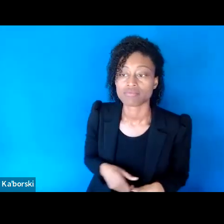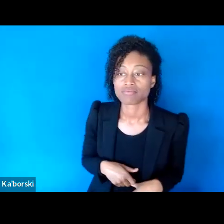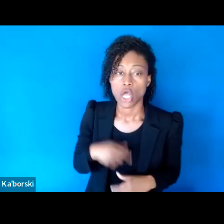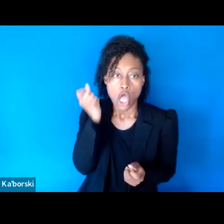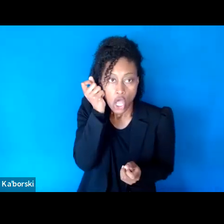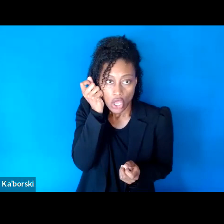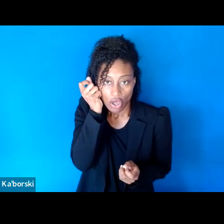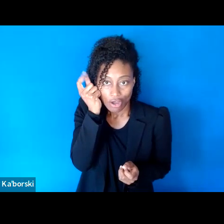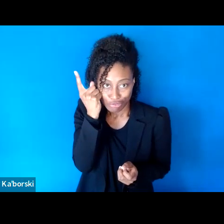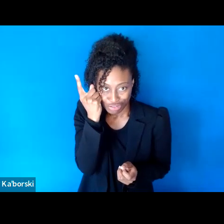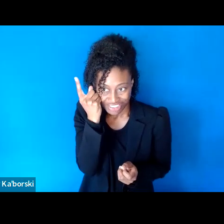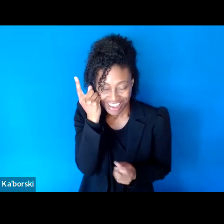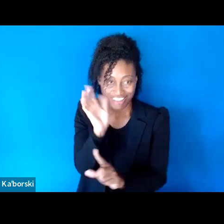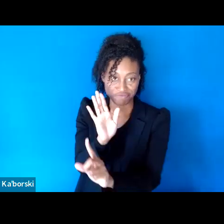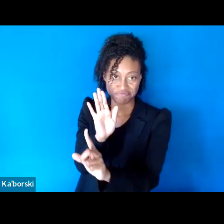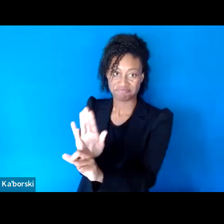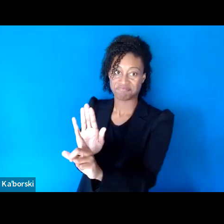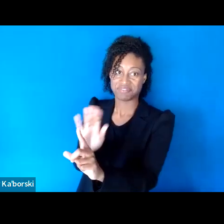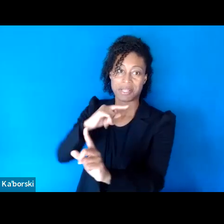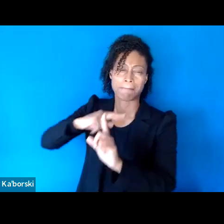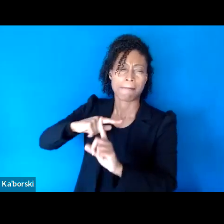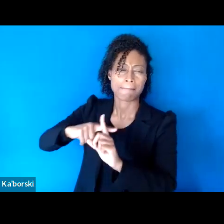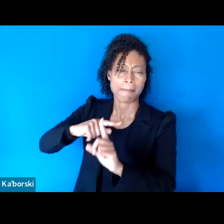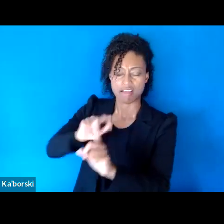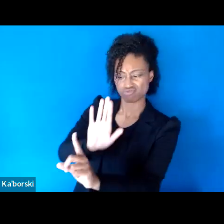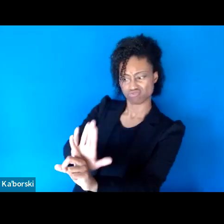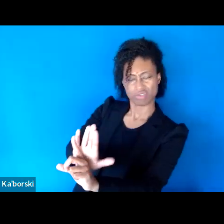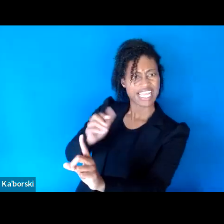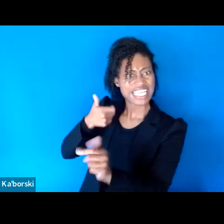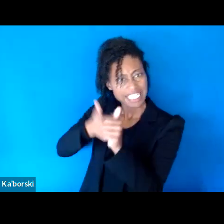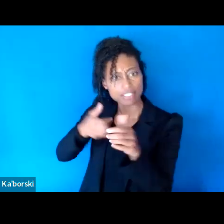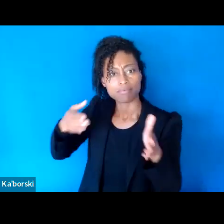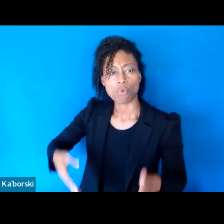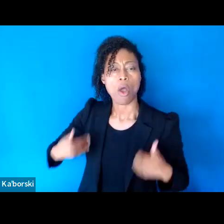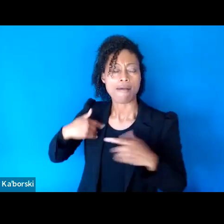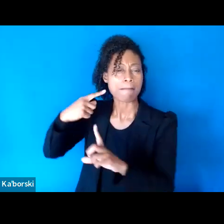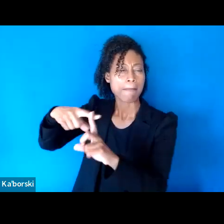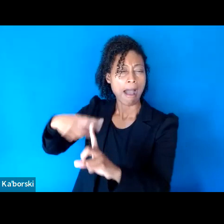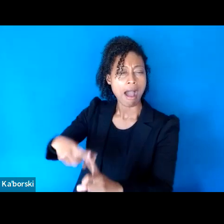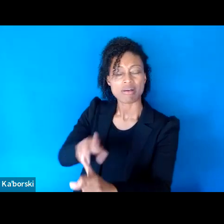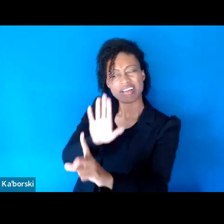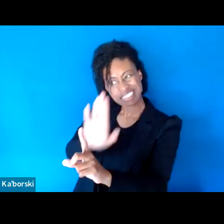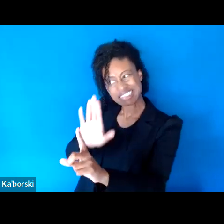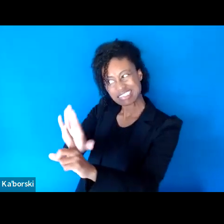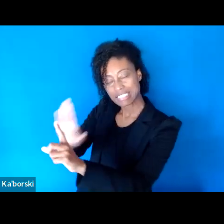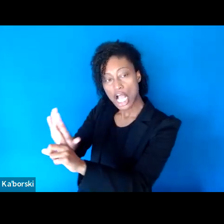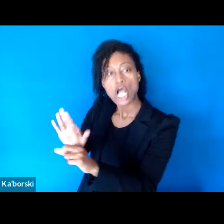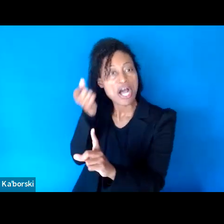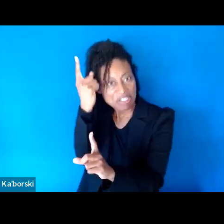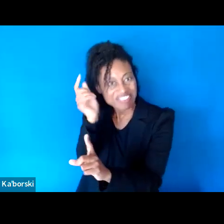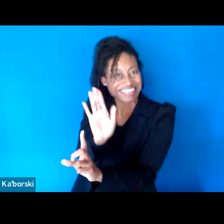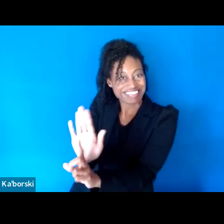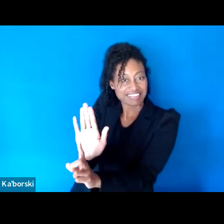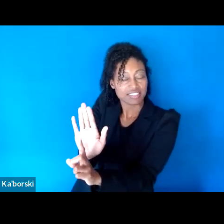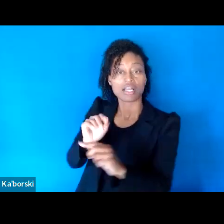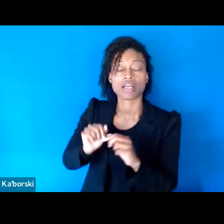understanding that person's strengths. So, for example, um, for me, like I said before, just going